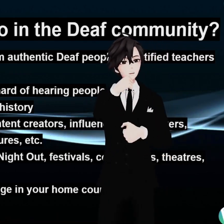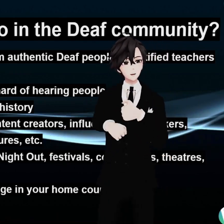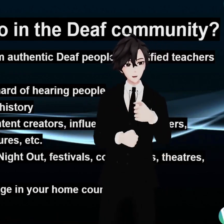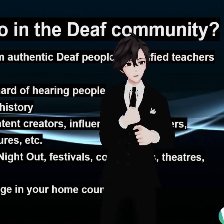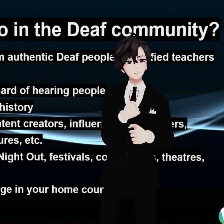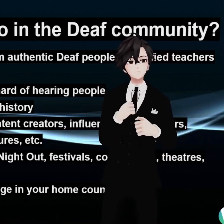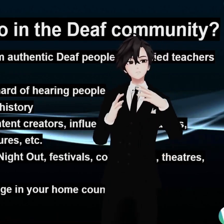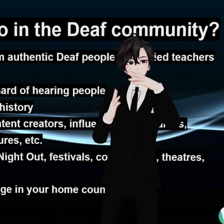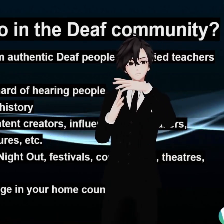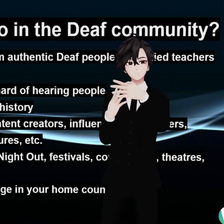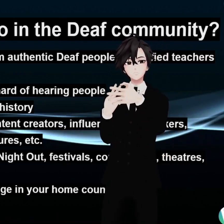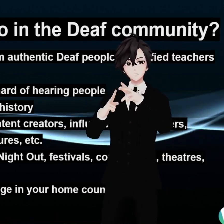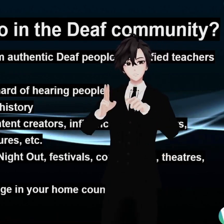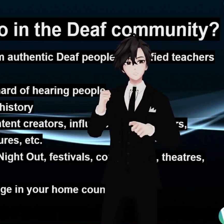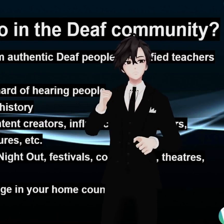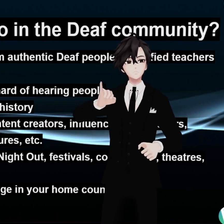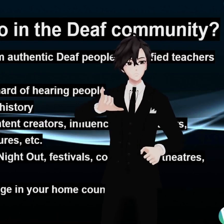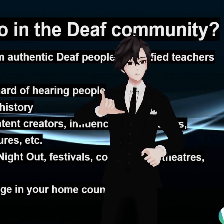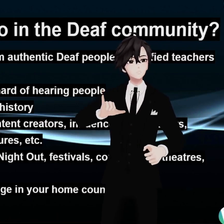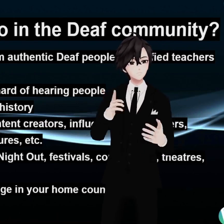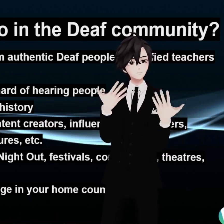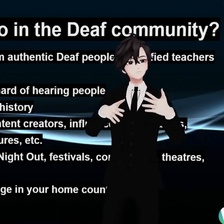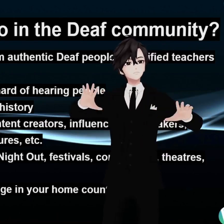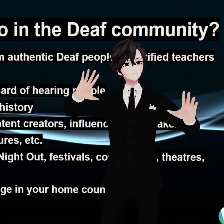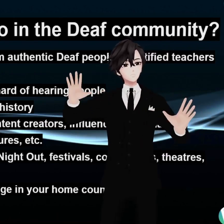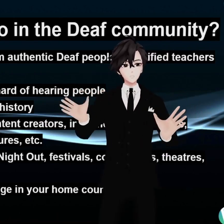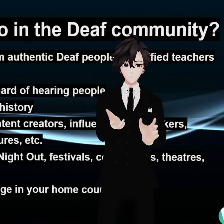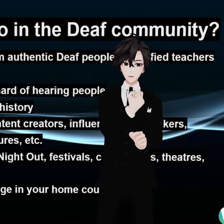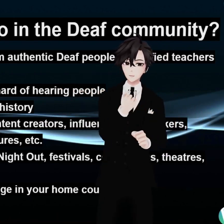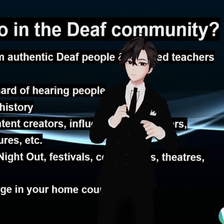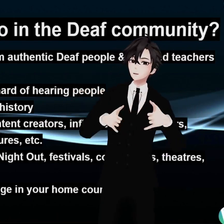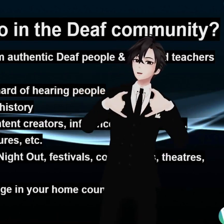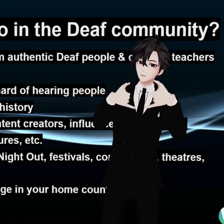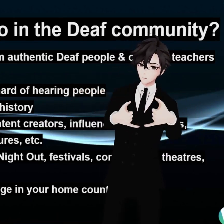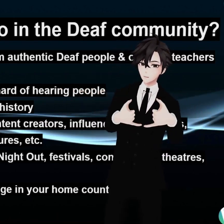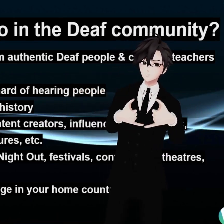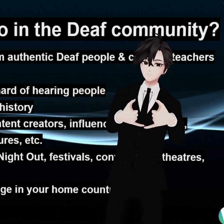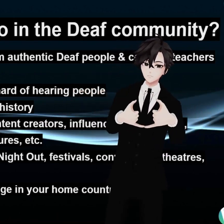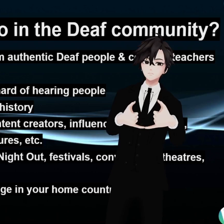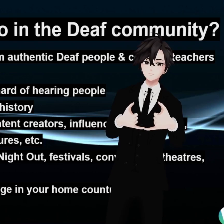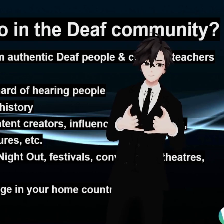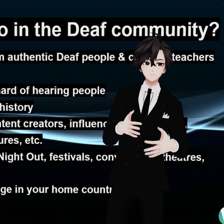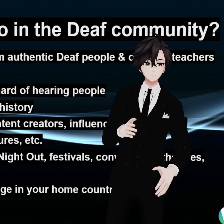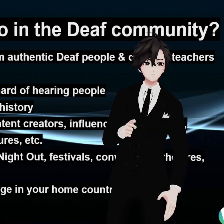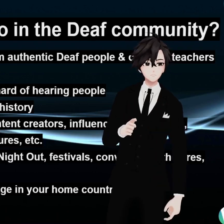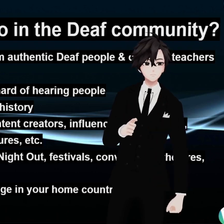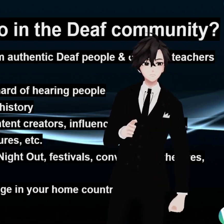At the same time that Troy won his Oscar award.